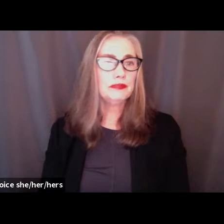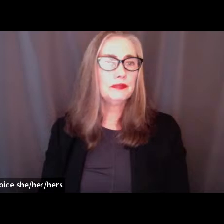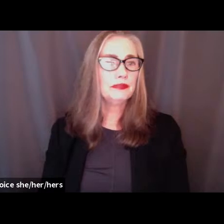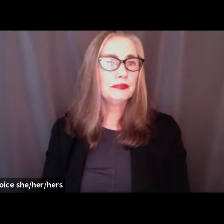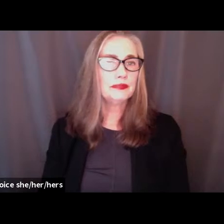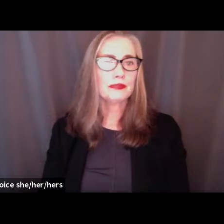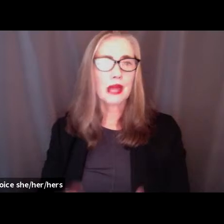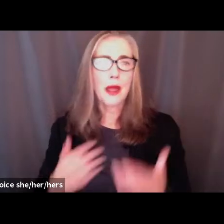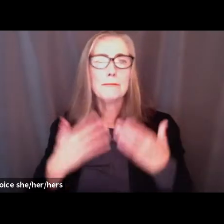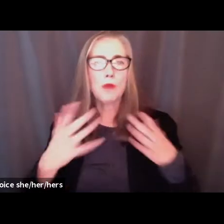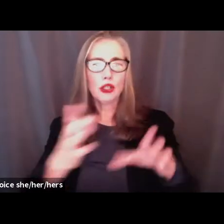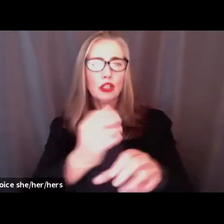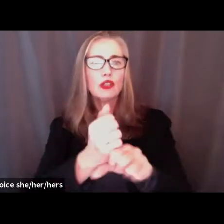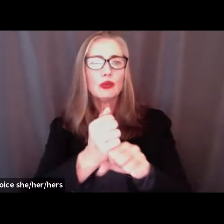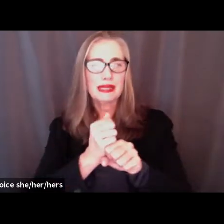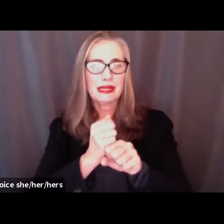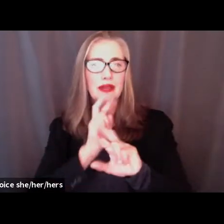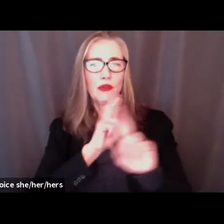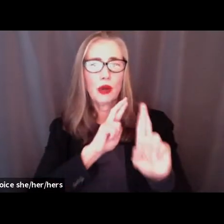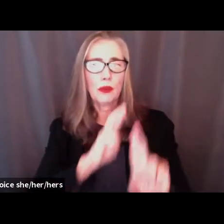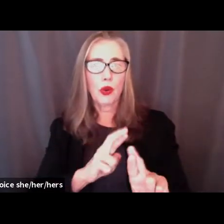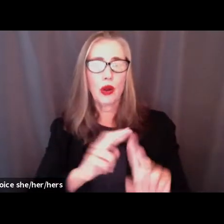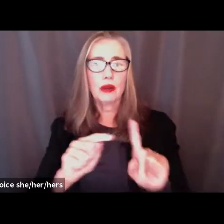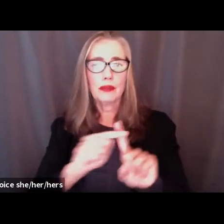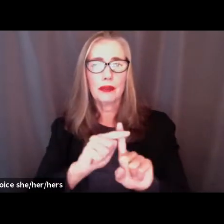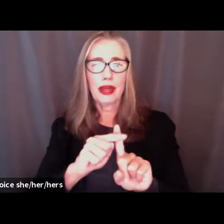Motion to receive and file. Okay, is there a second?